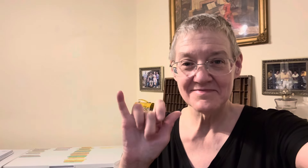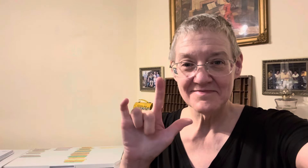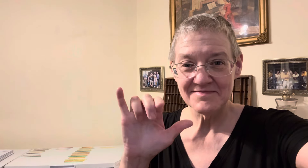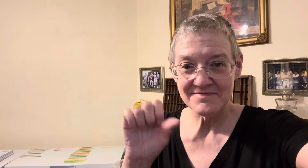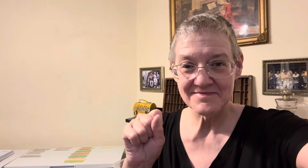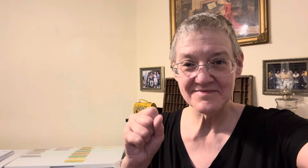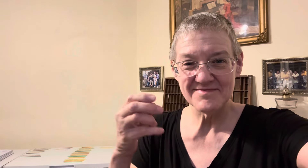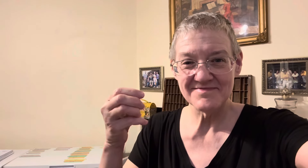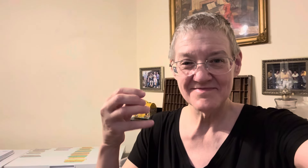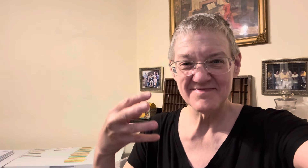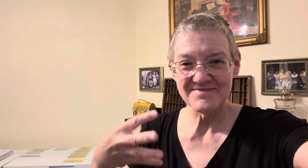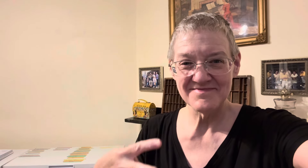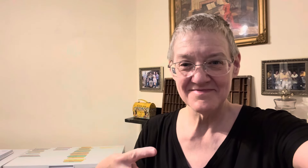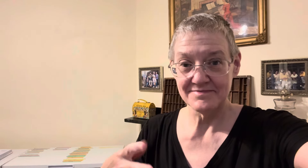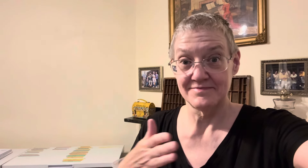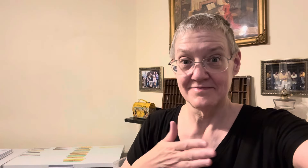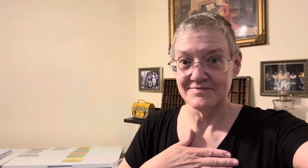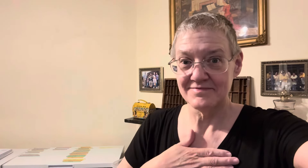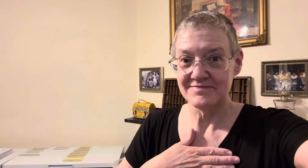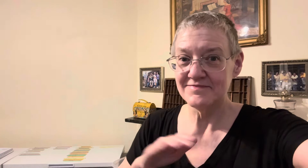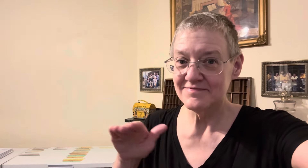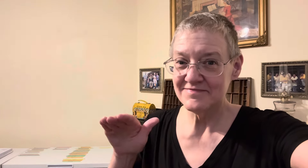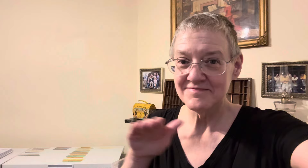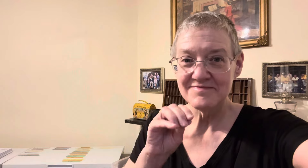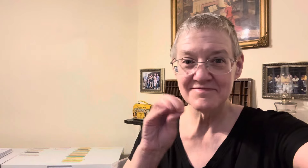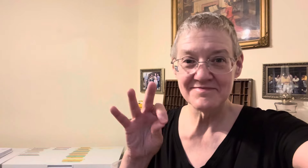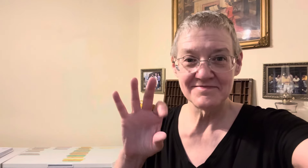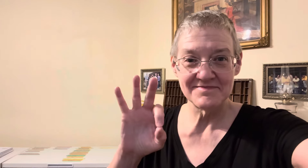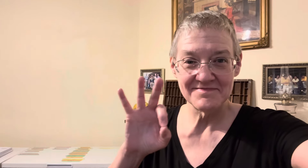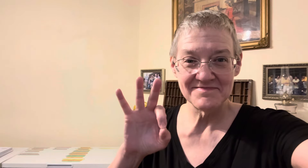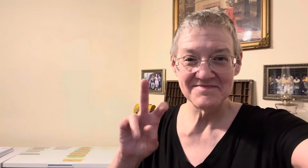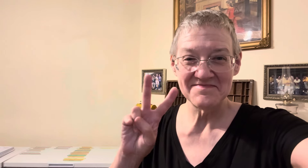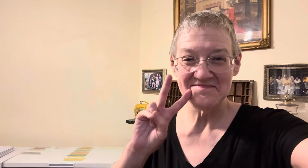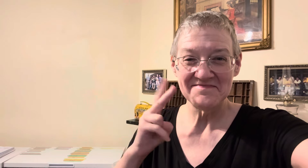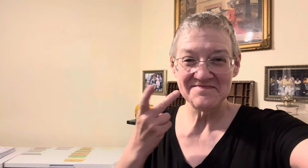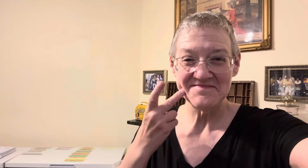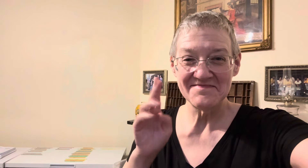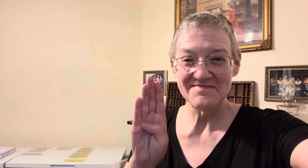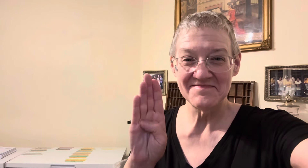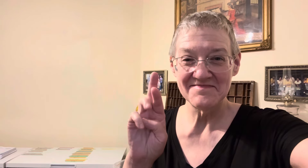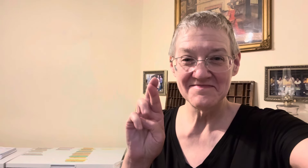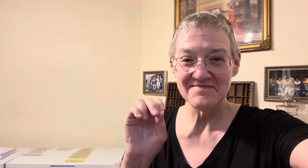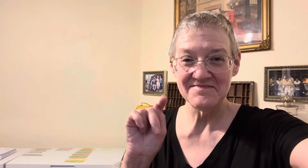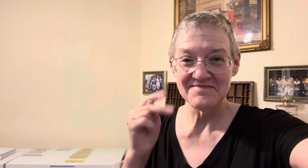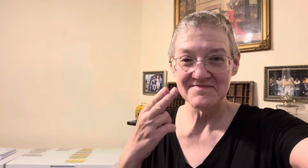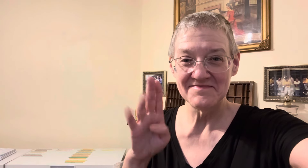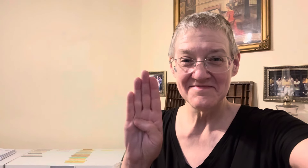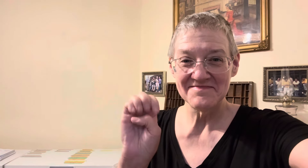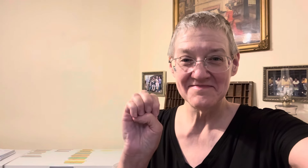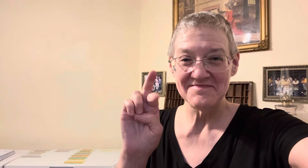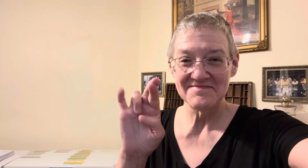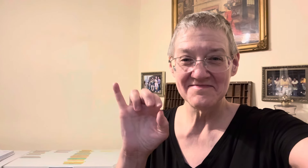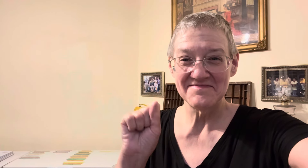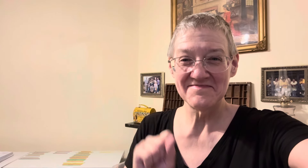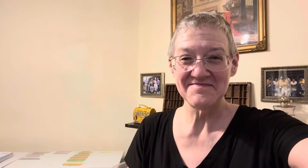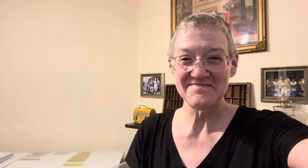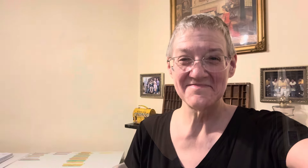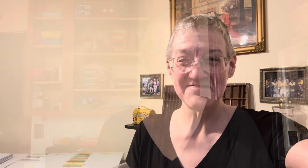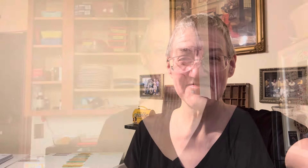tortillas, waffles, all his keto items. My 2 freezers are full of meat, vegetables, and berries.